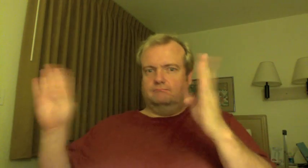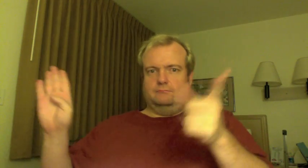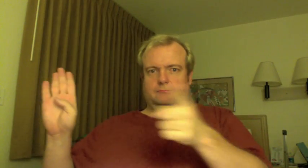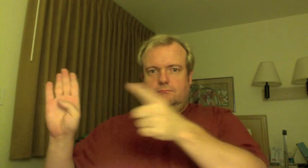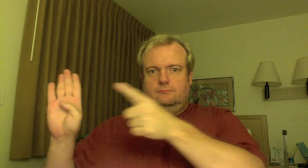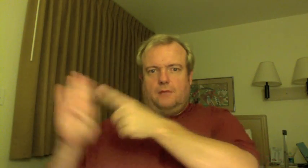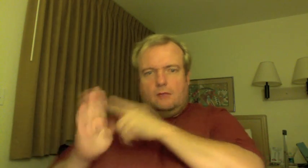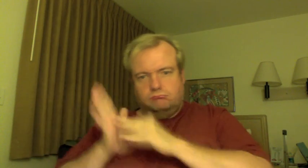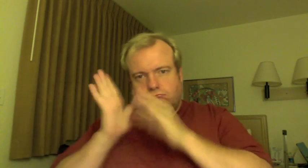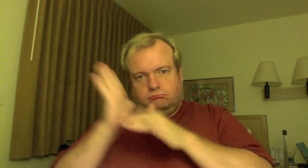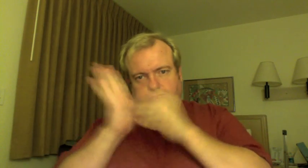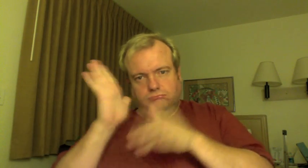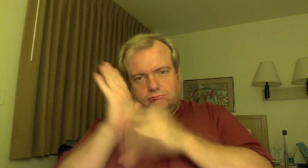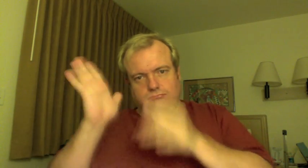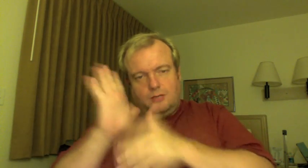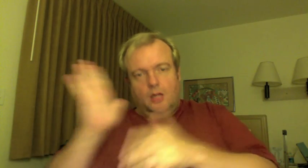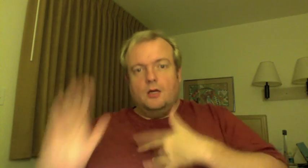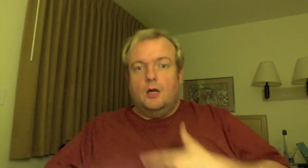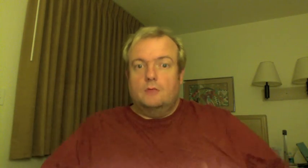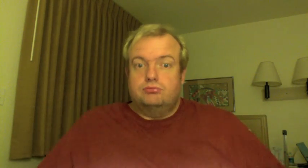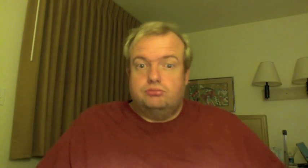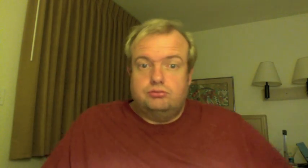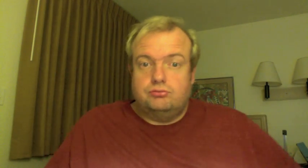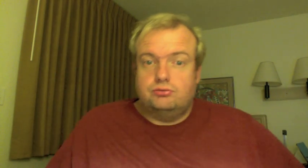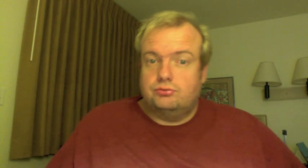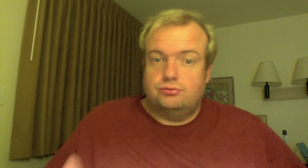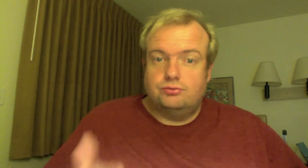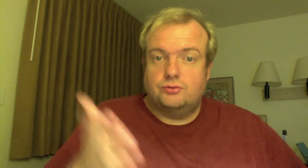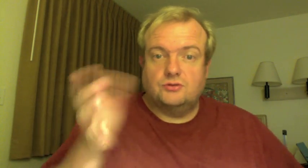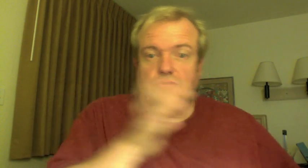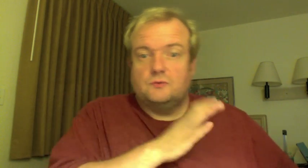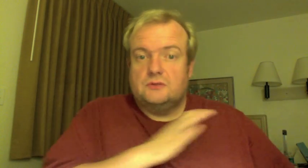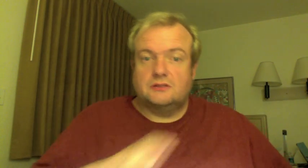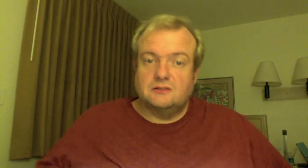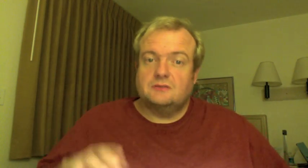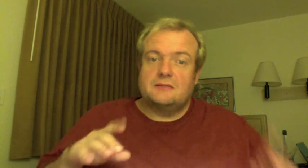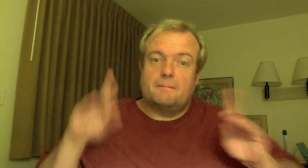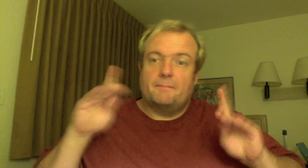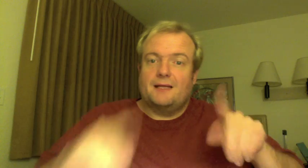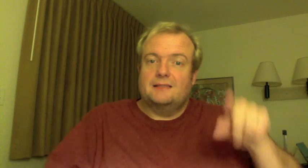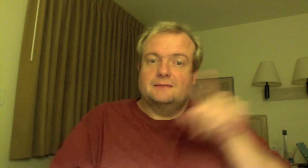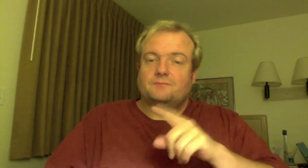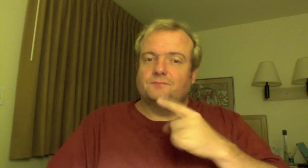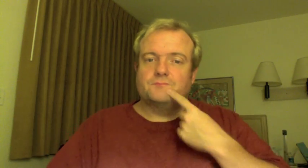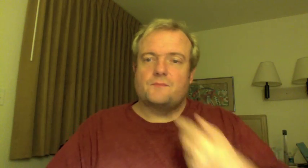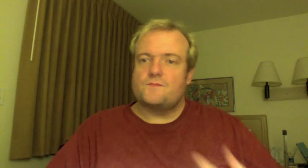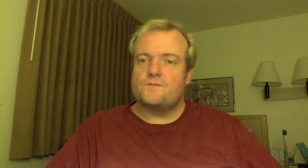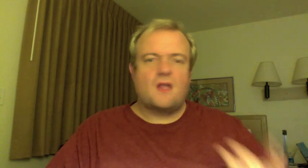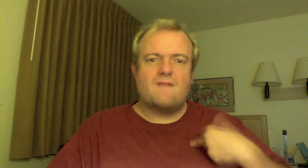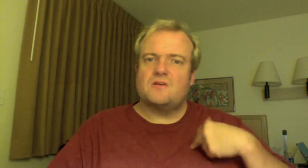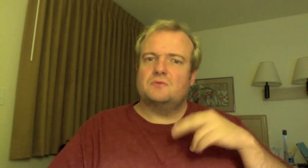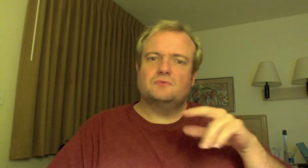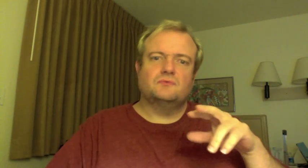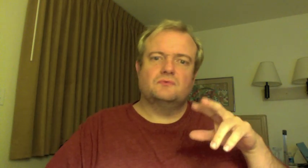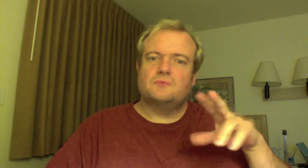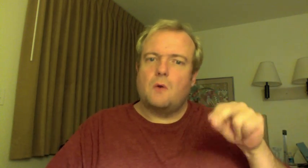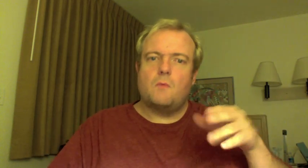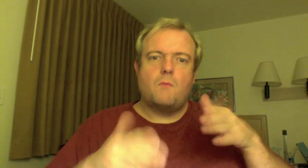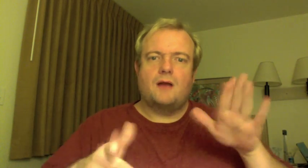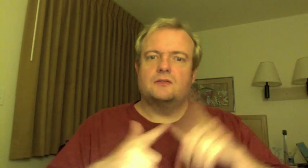We're a big gypsy family, and family is everything. We do not want our culture changed. In the gypsy